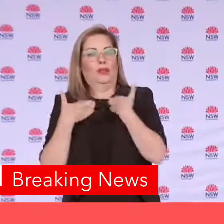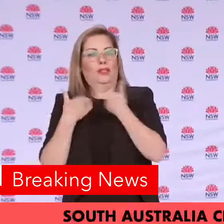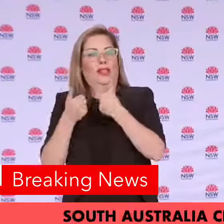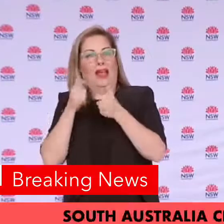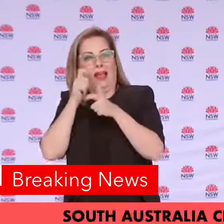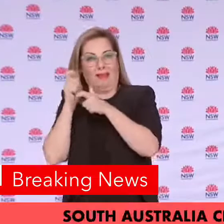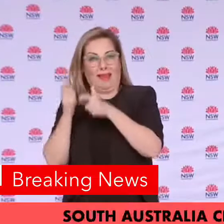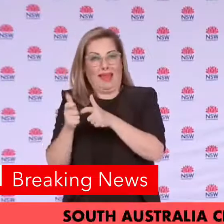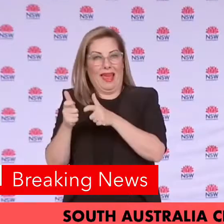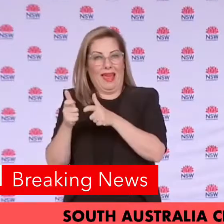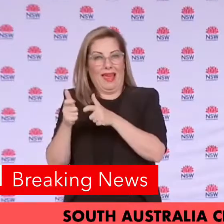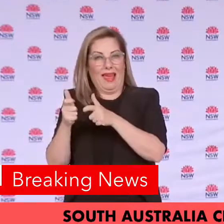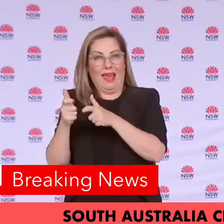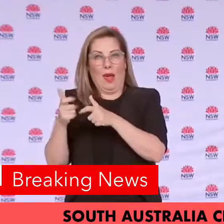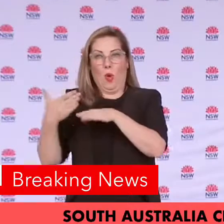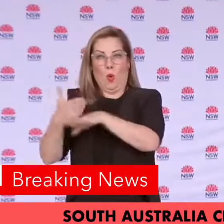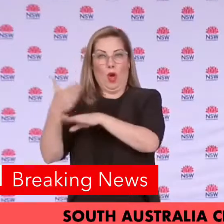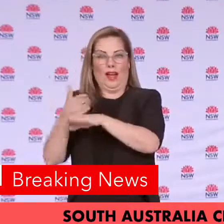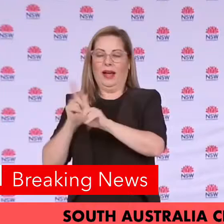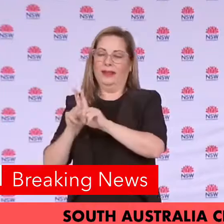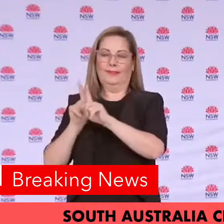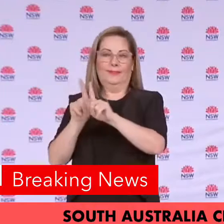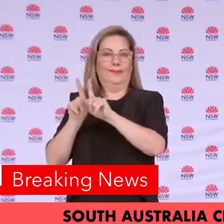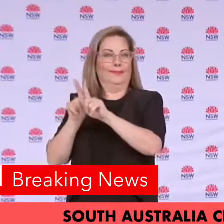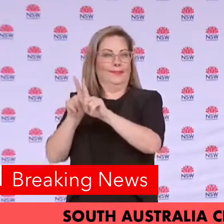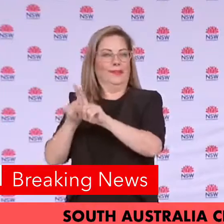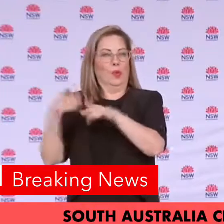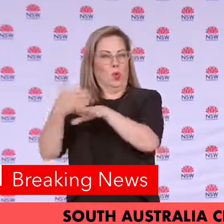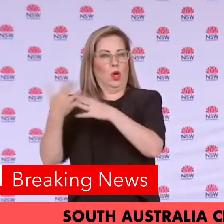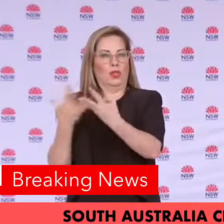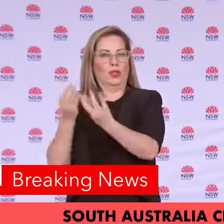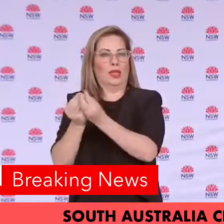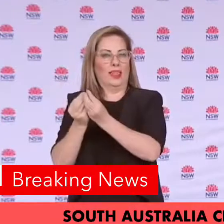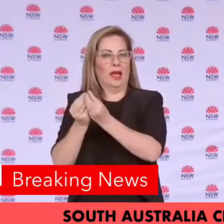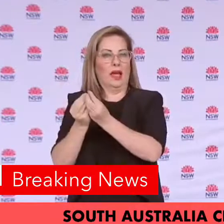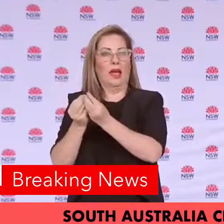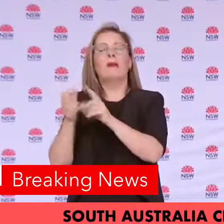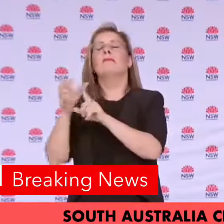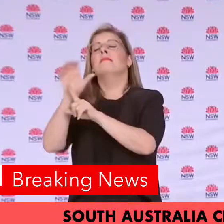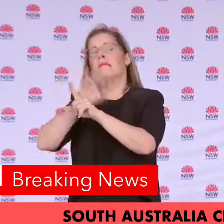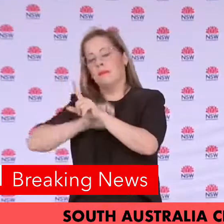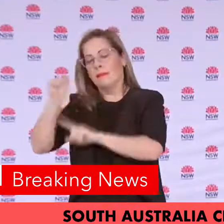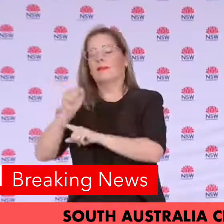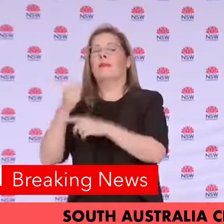back positive since the 8 p.m. figures, and that will be included